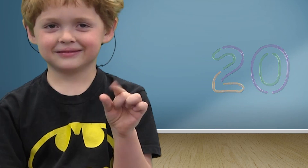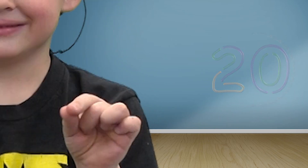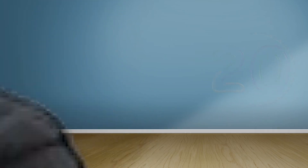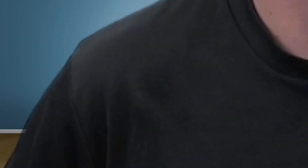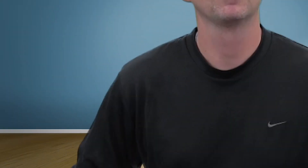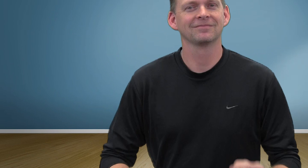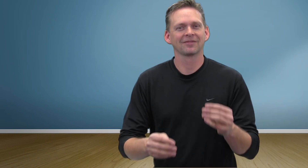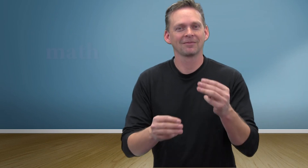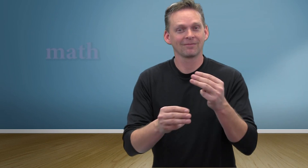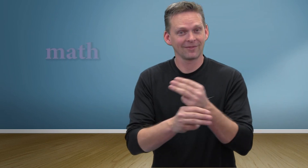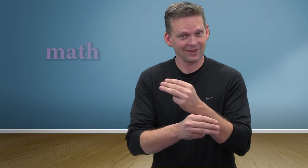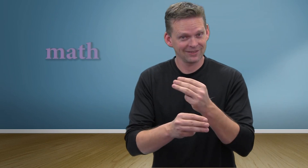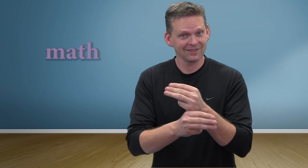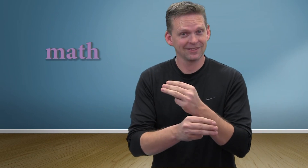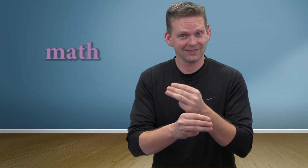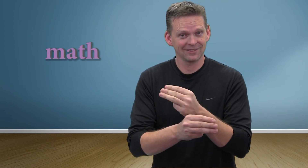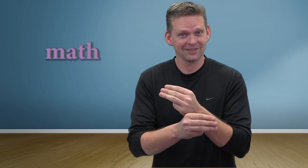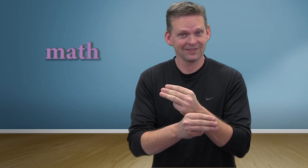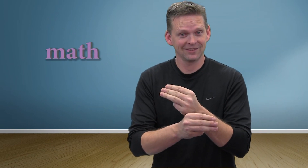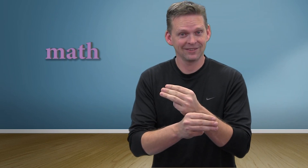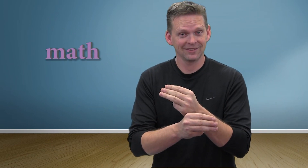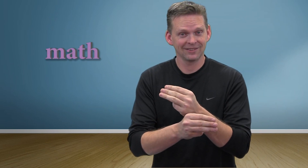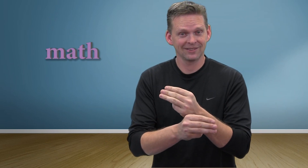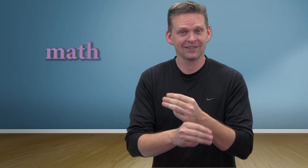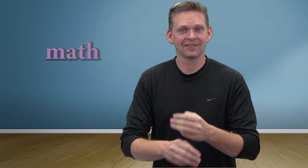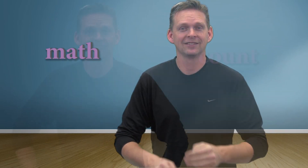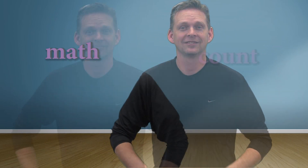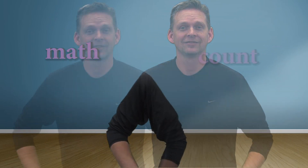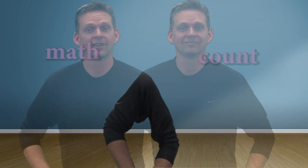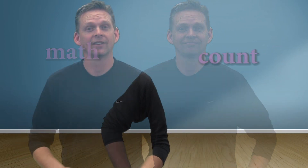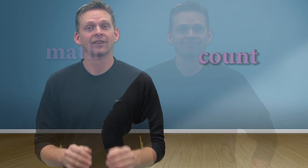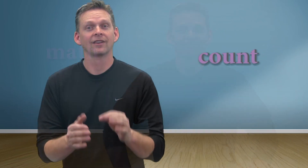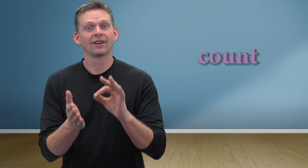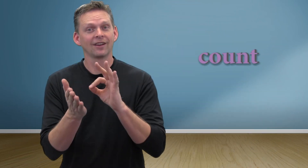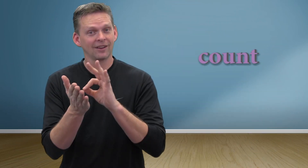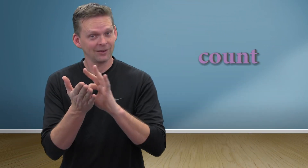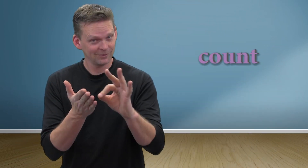Math, count,